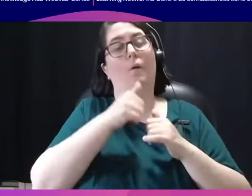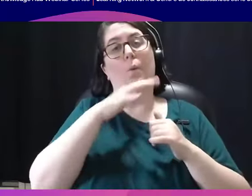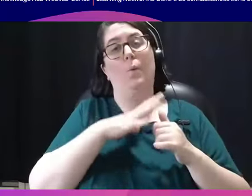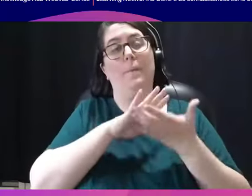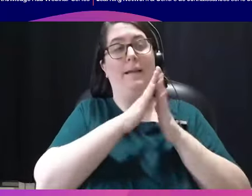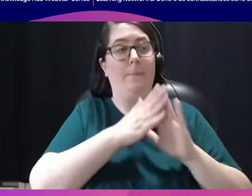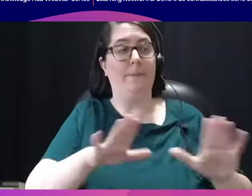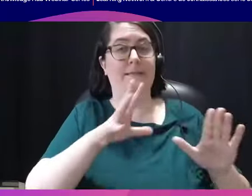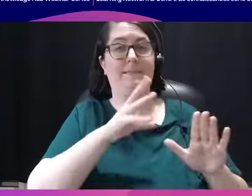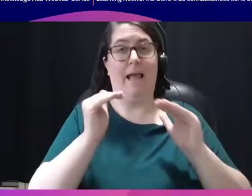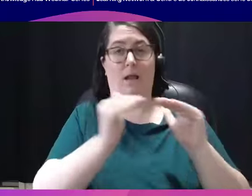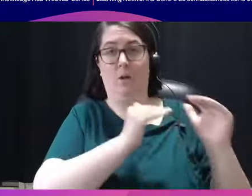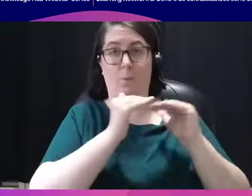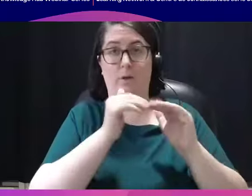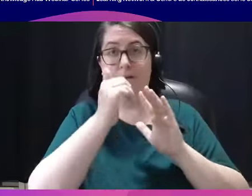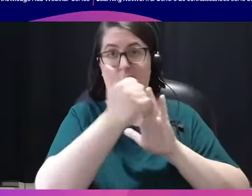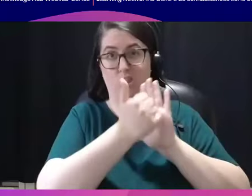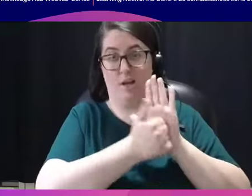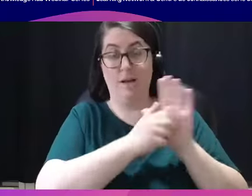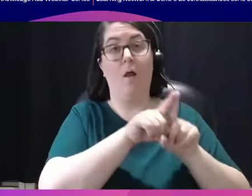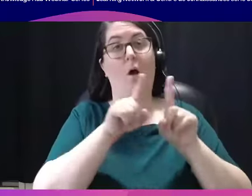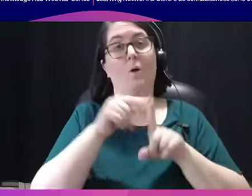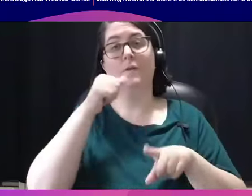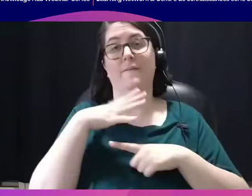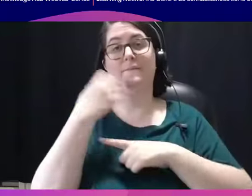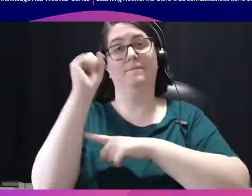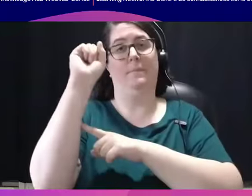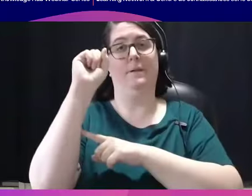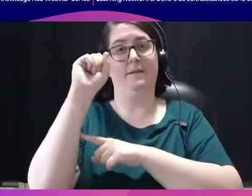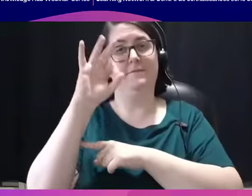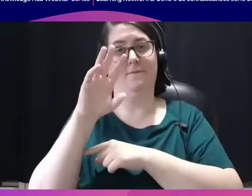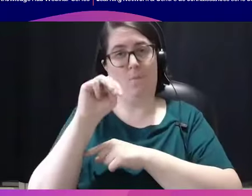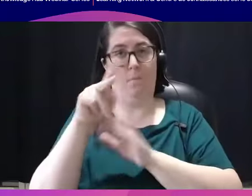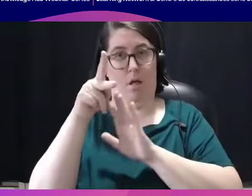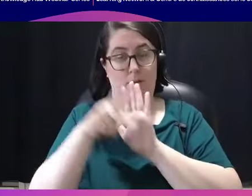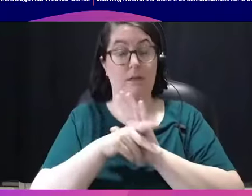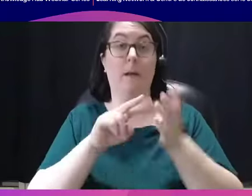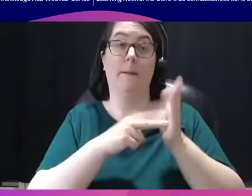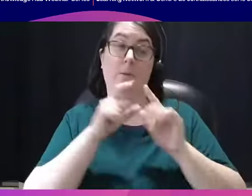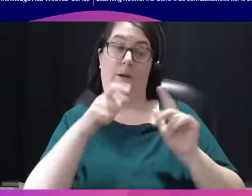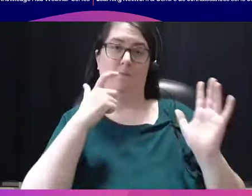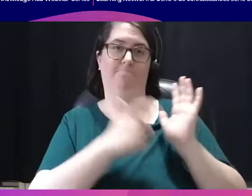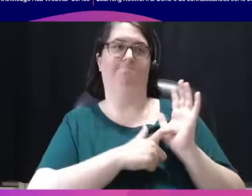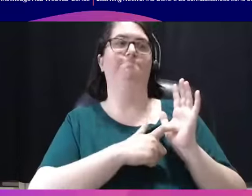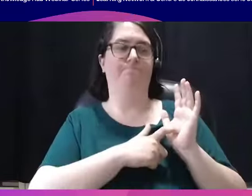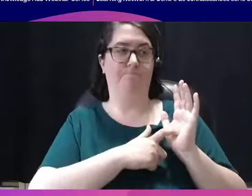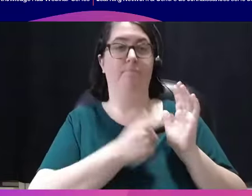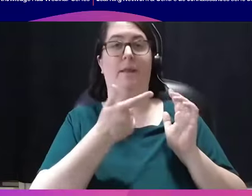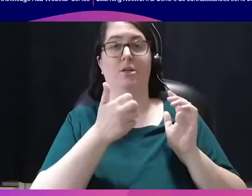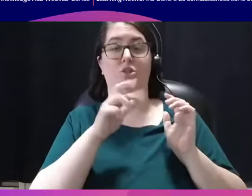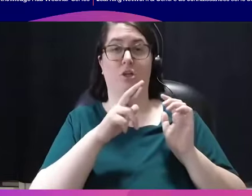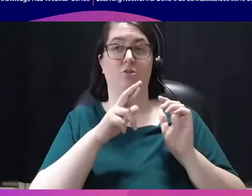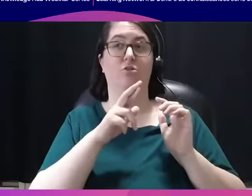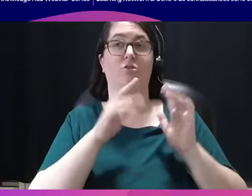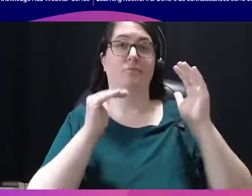Security agenda and has also established a feminist foreign policy. And this includes acknowledging how gendered misogynistic actors, such